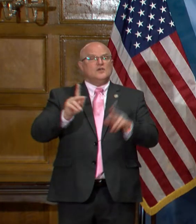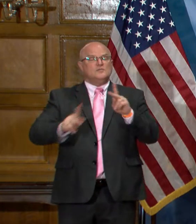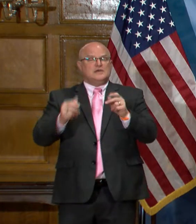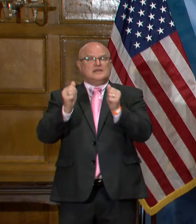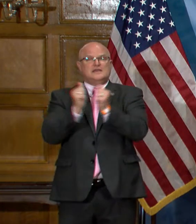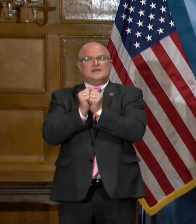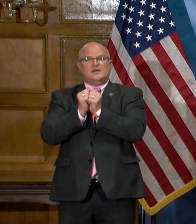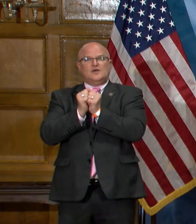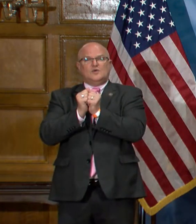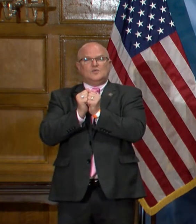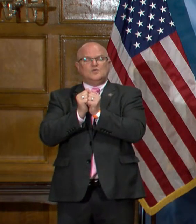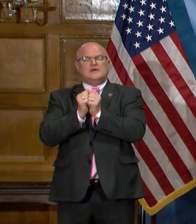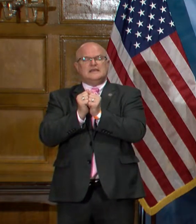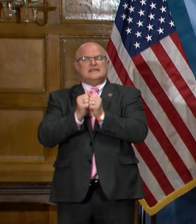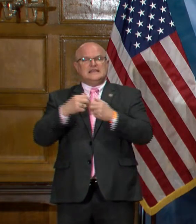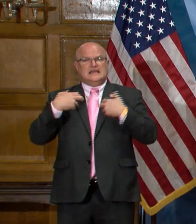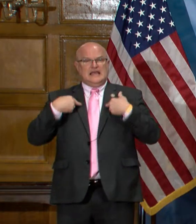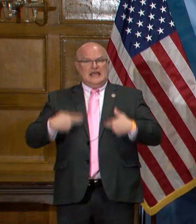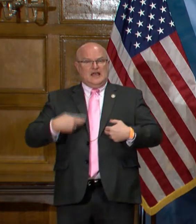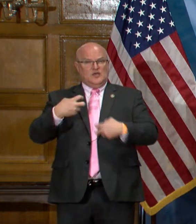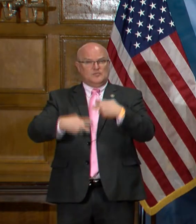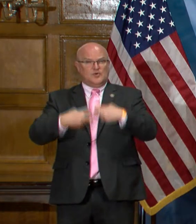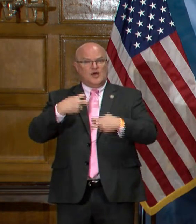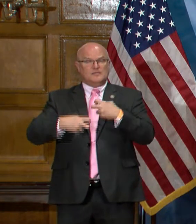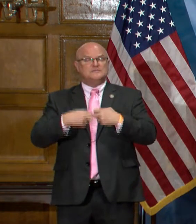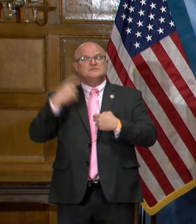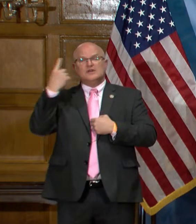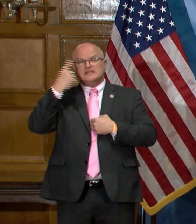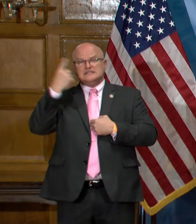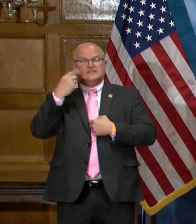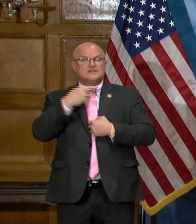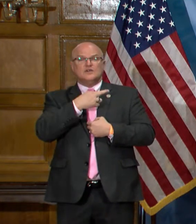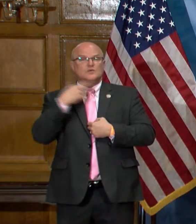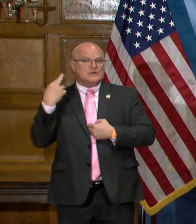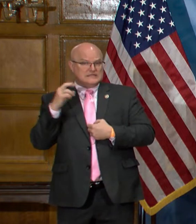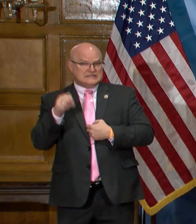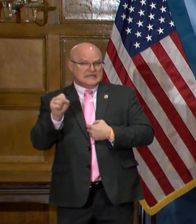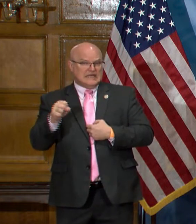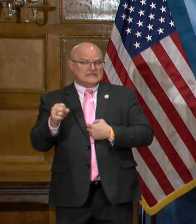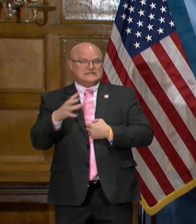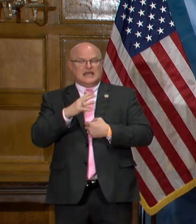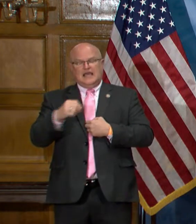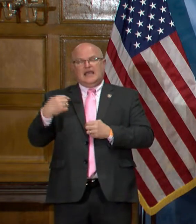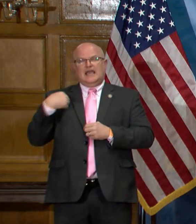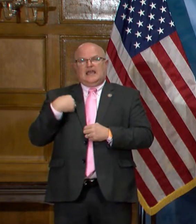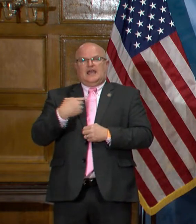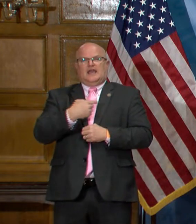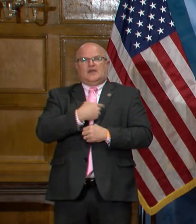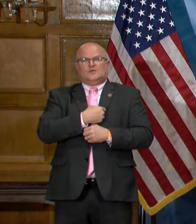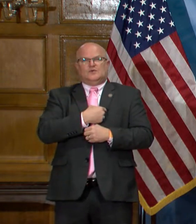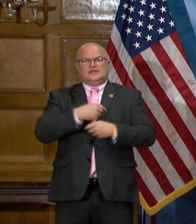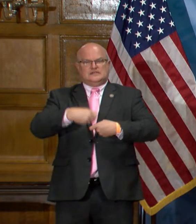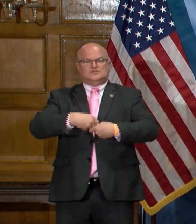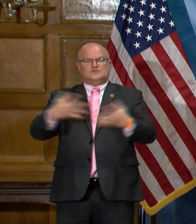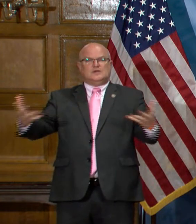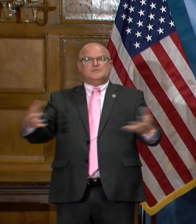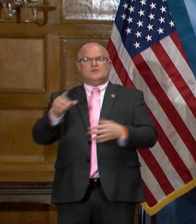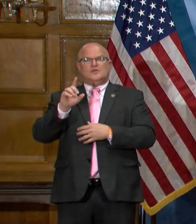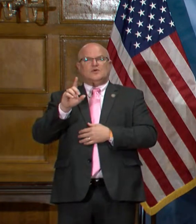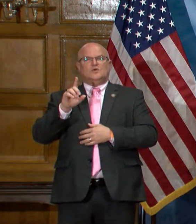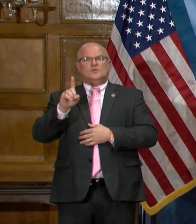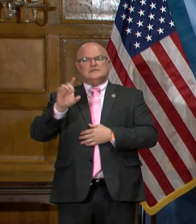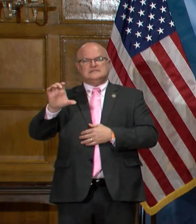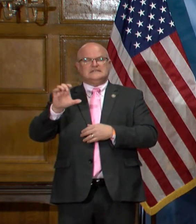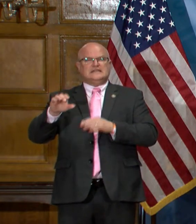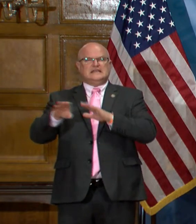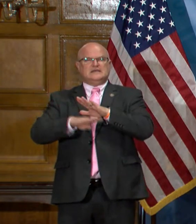with comorbid conditions are considered at risk and were distributed to the 1C